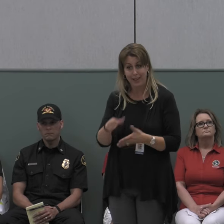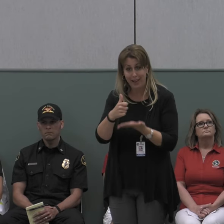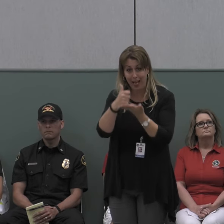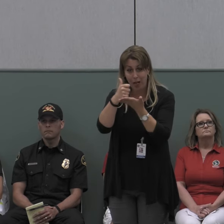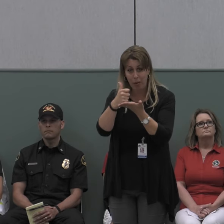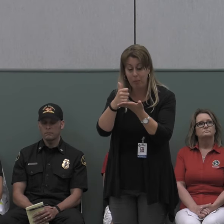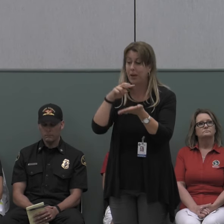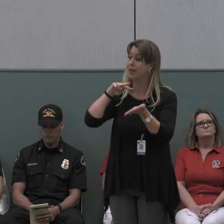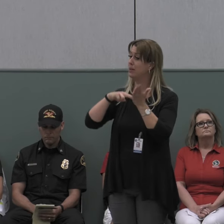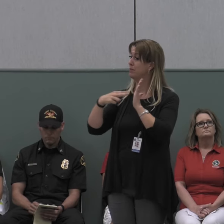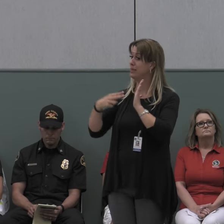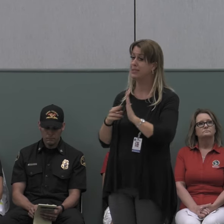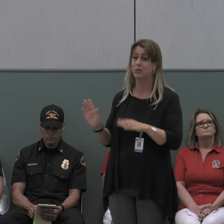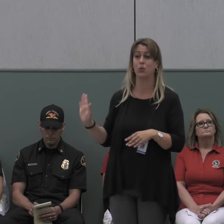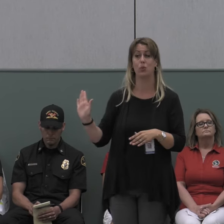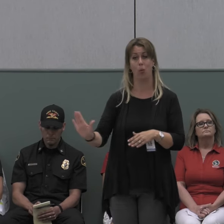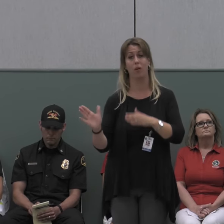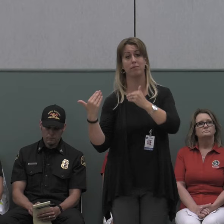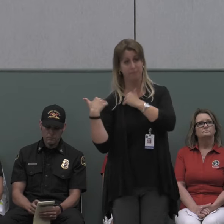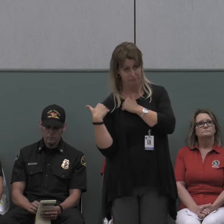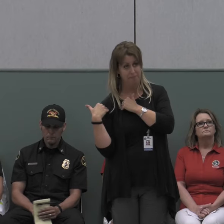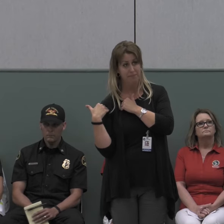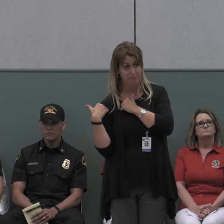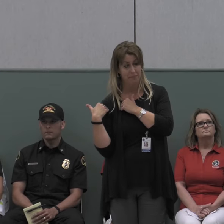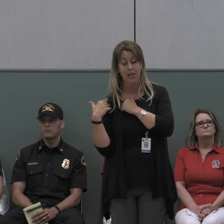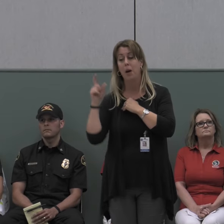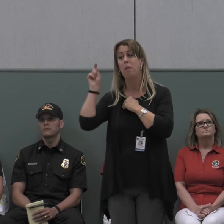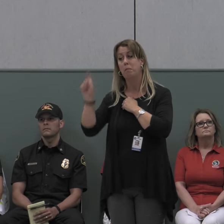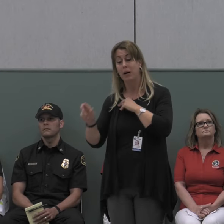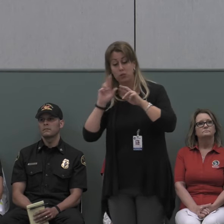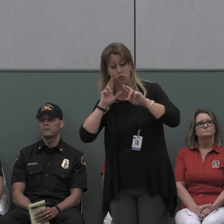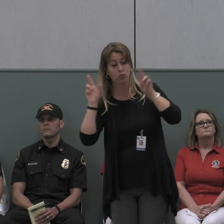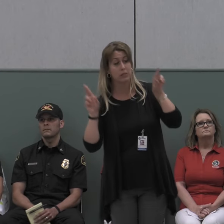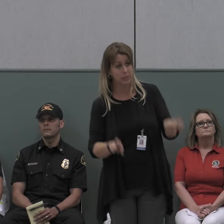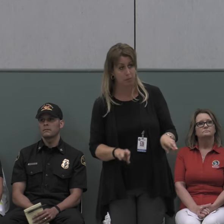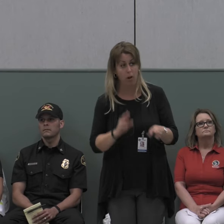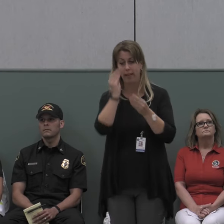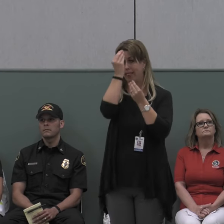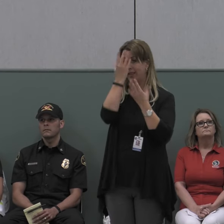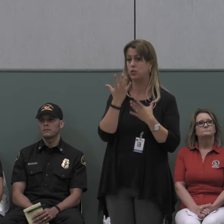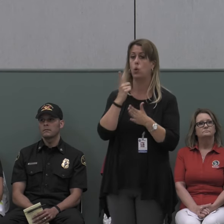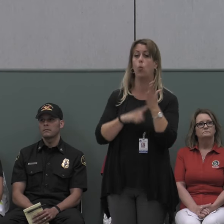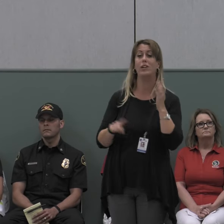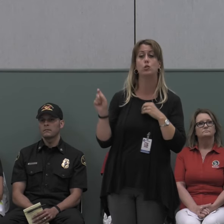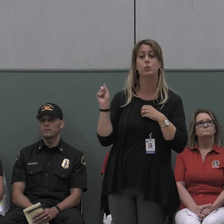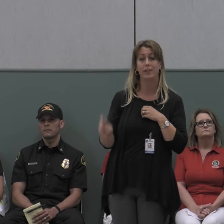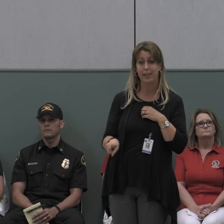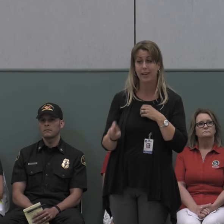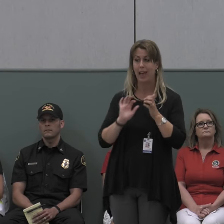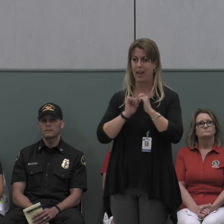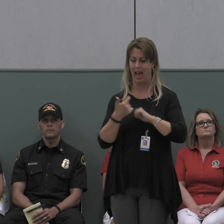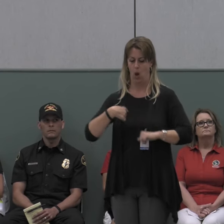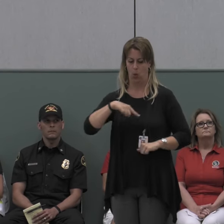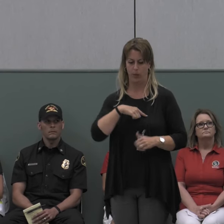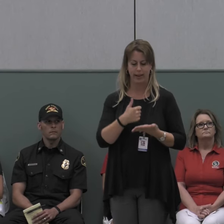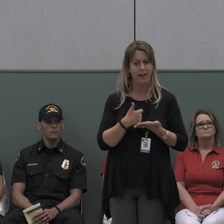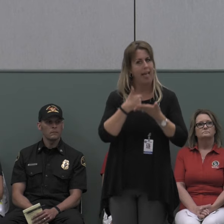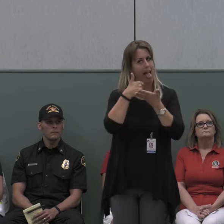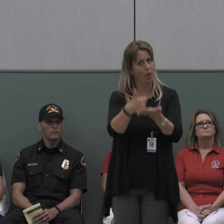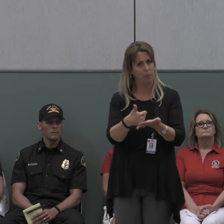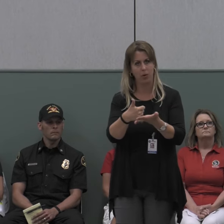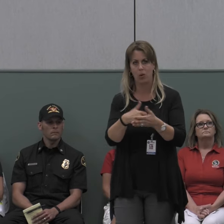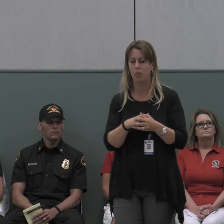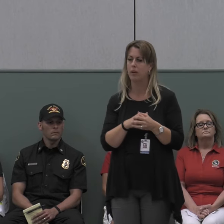must respond and let us know what you need and how you can be helped. There is so